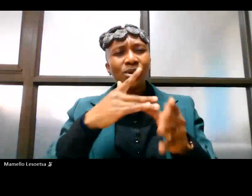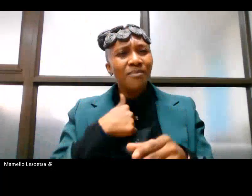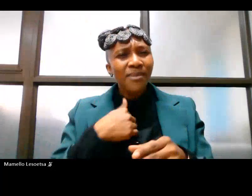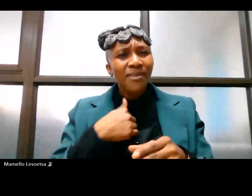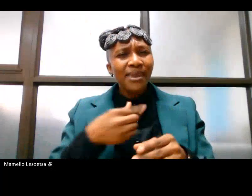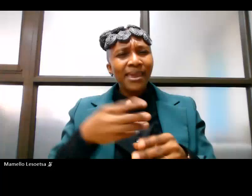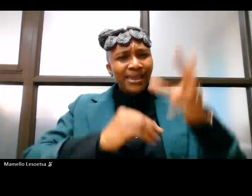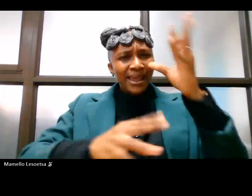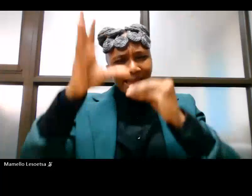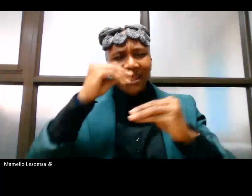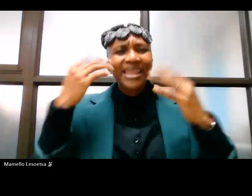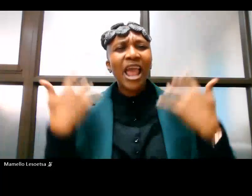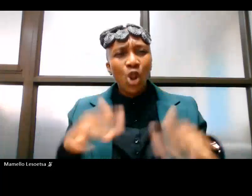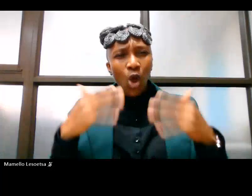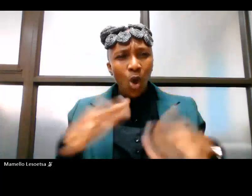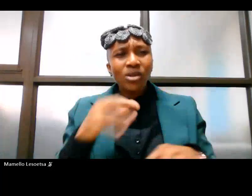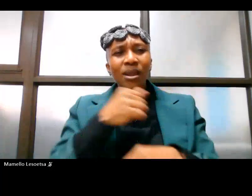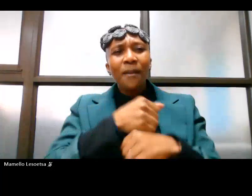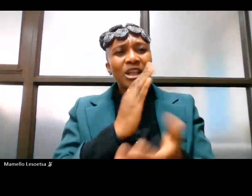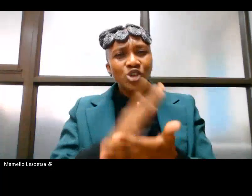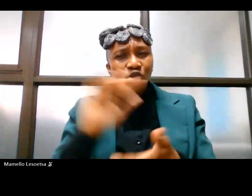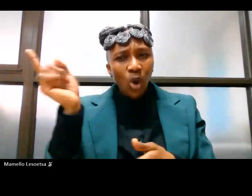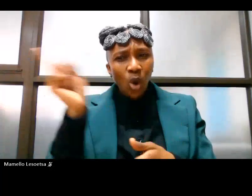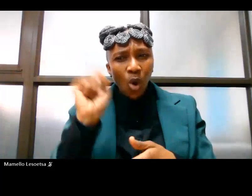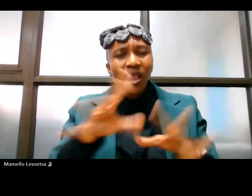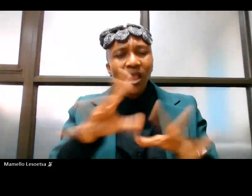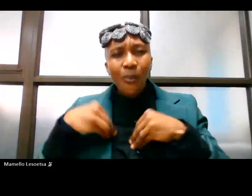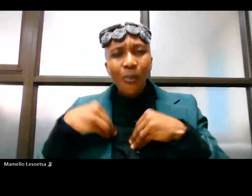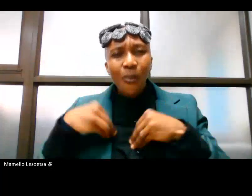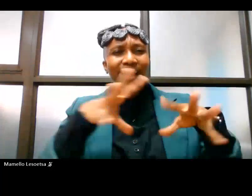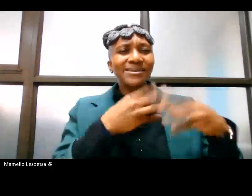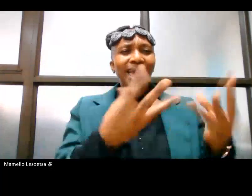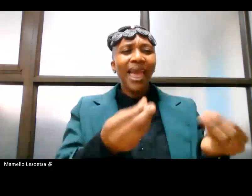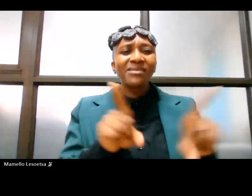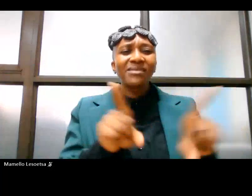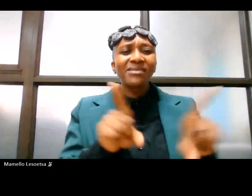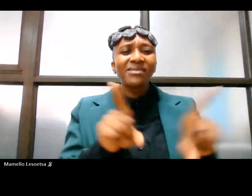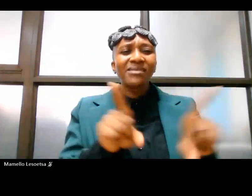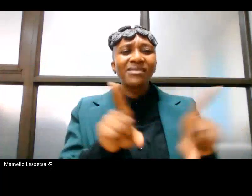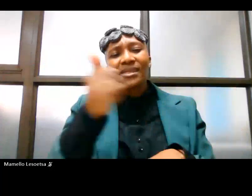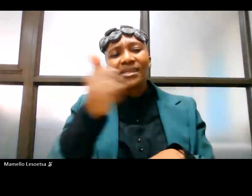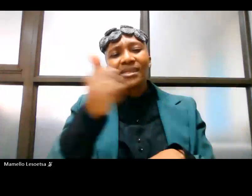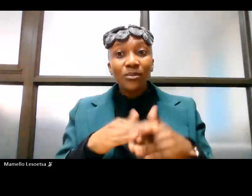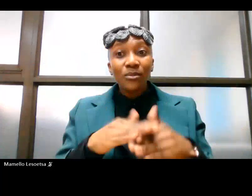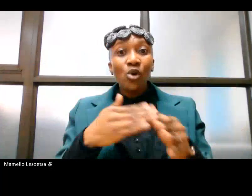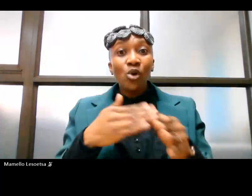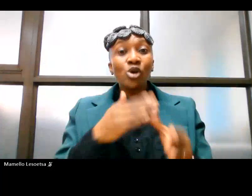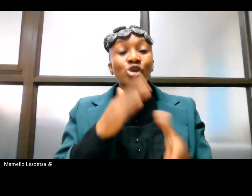with making sure that the accommodations are there and the rest of it. Because I'm sure you will notice